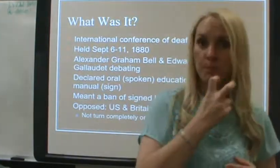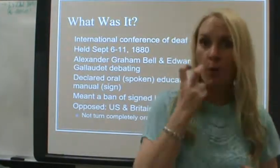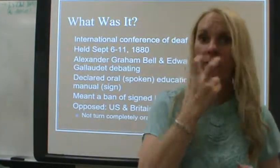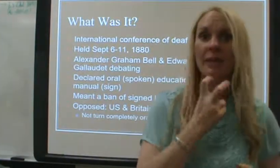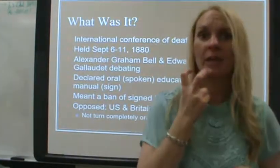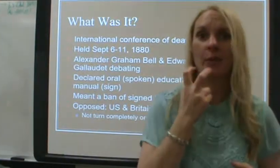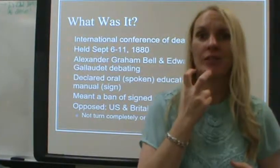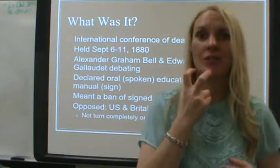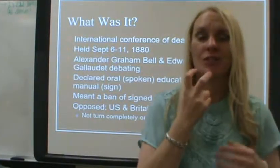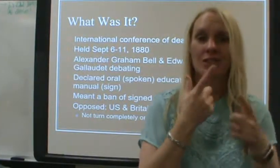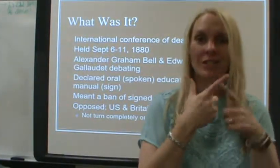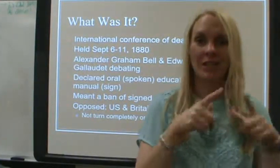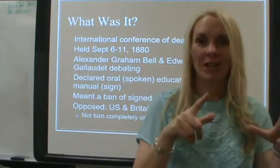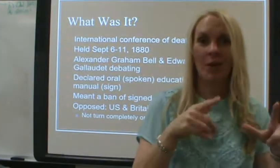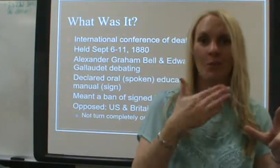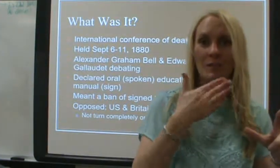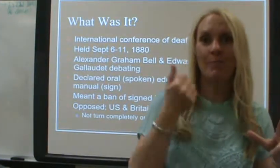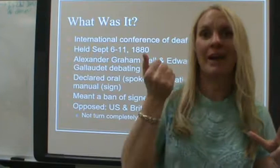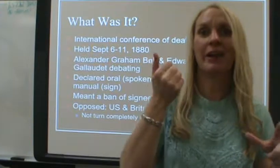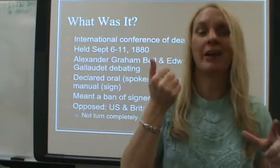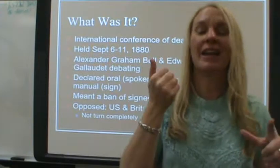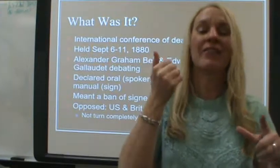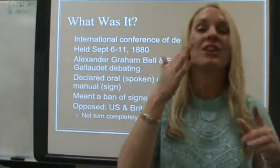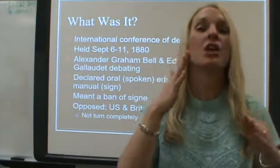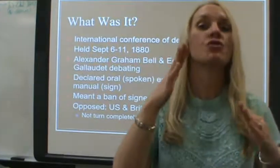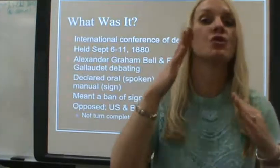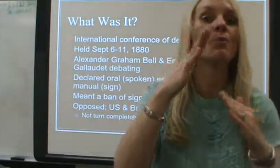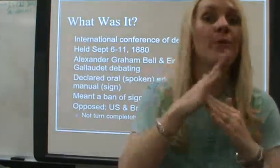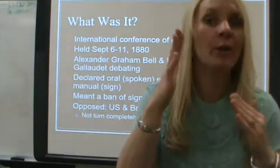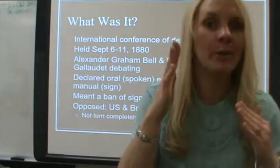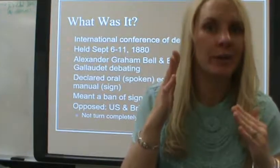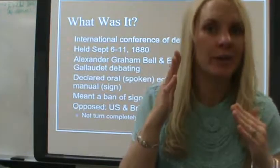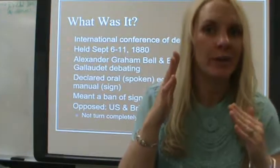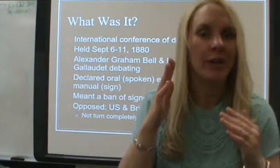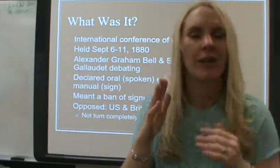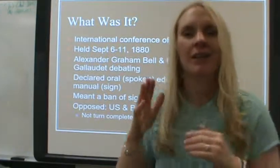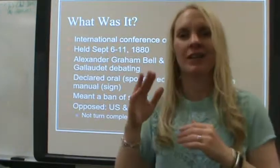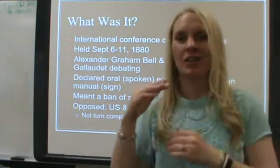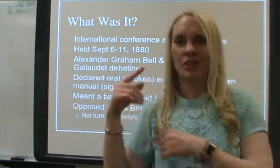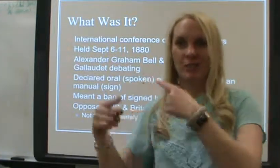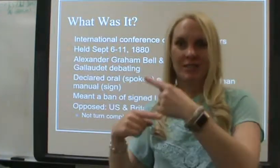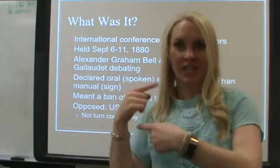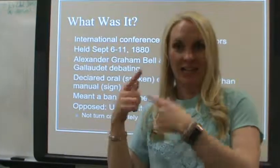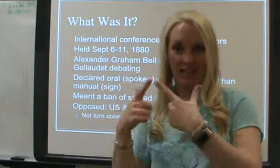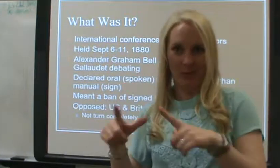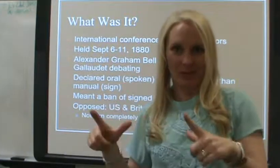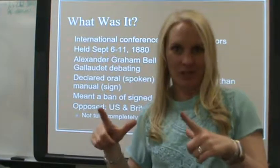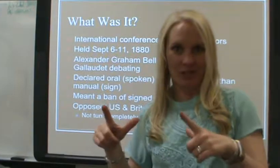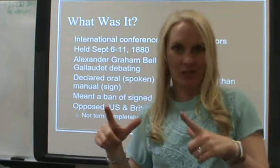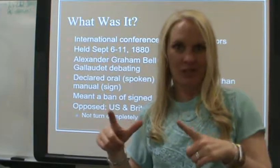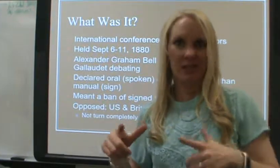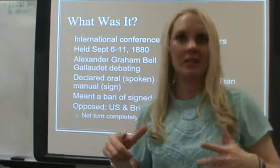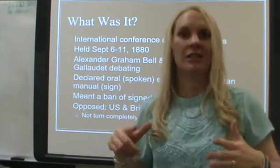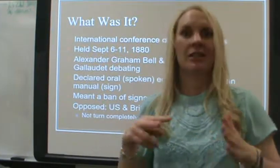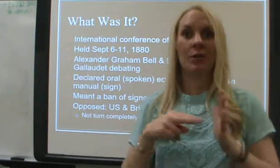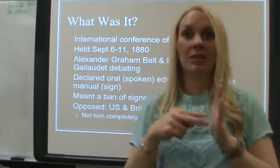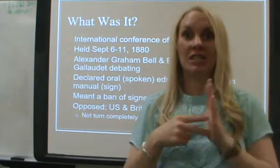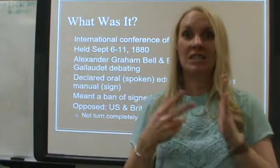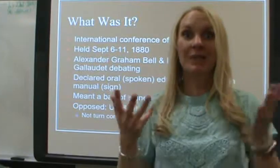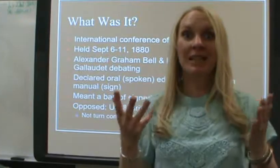spoken language was better, even superior to sign language. What did this